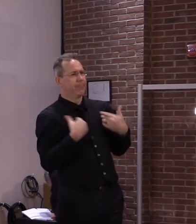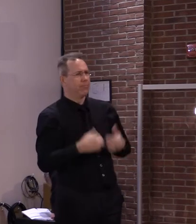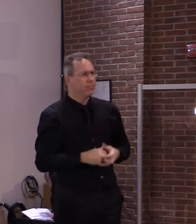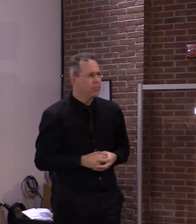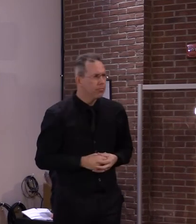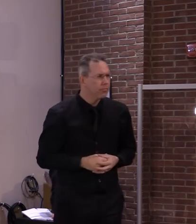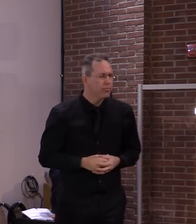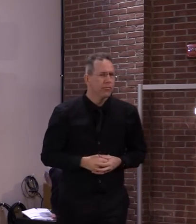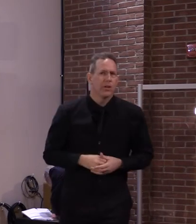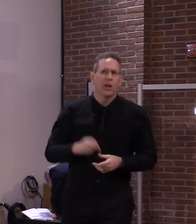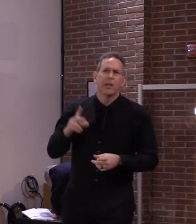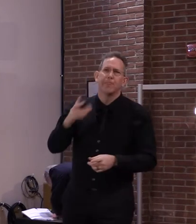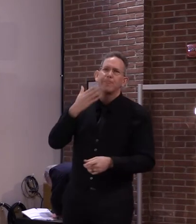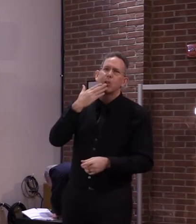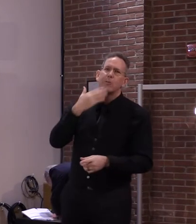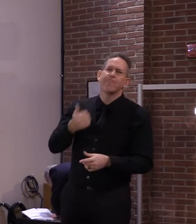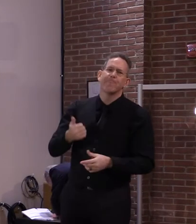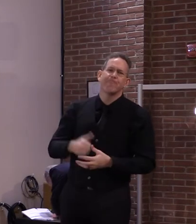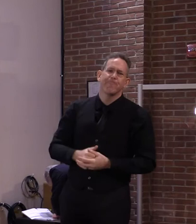banner